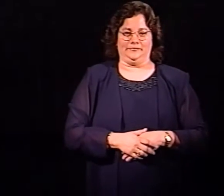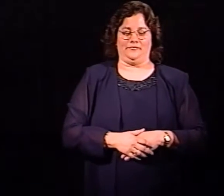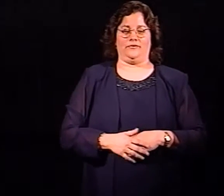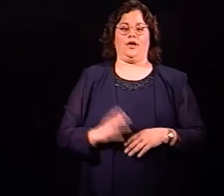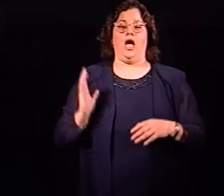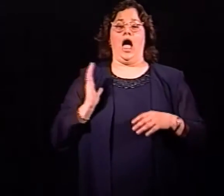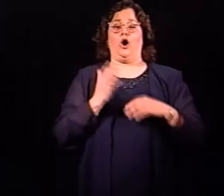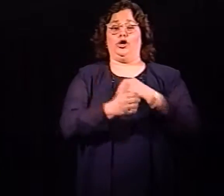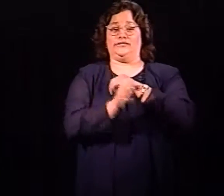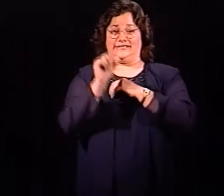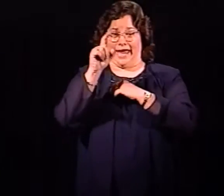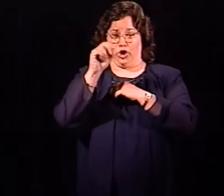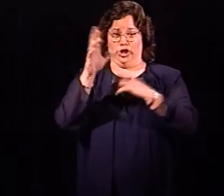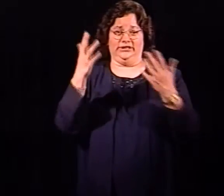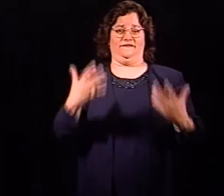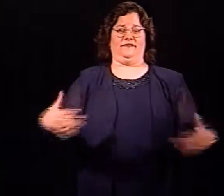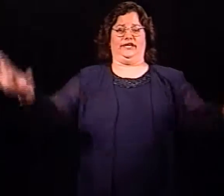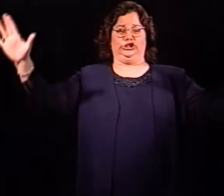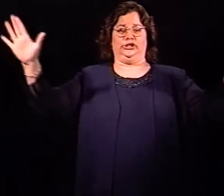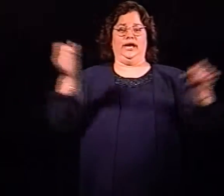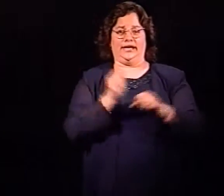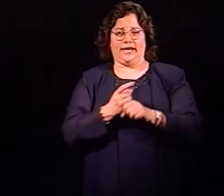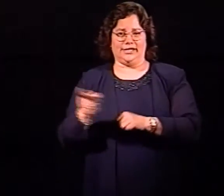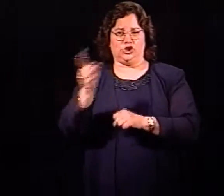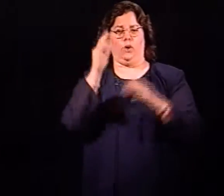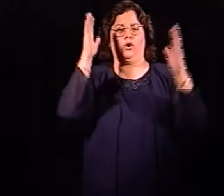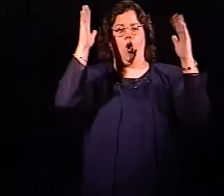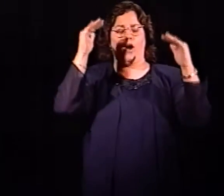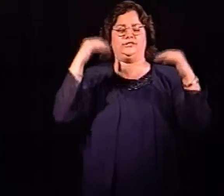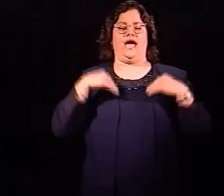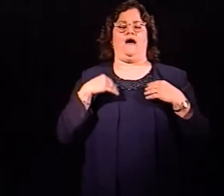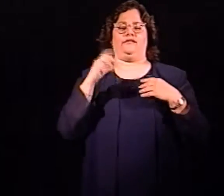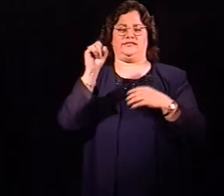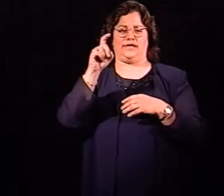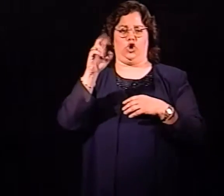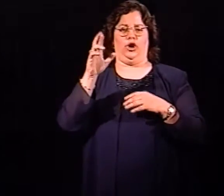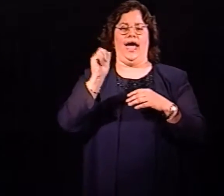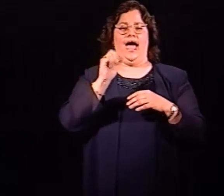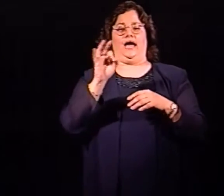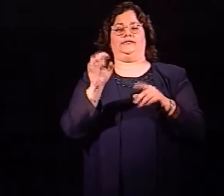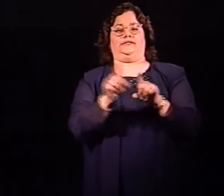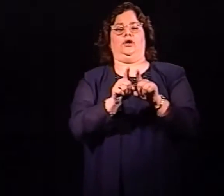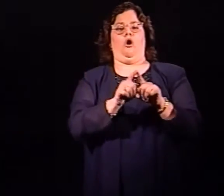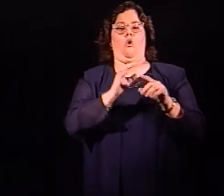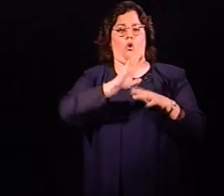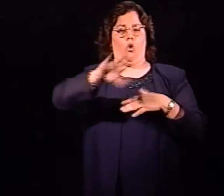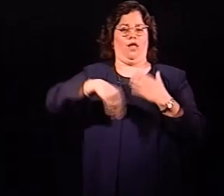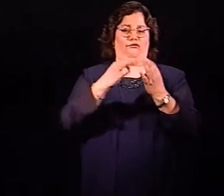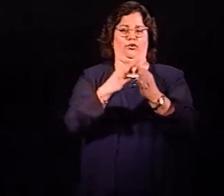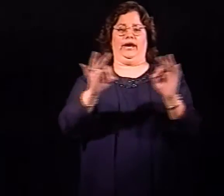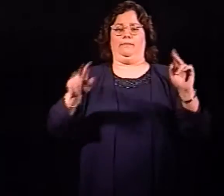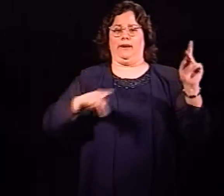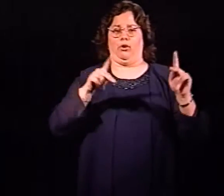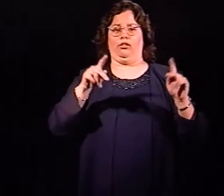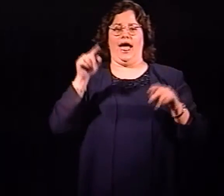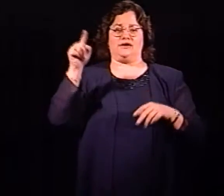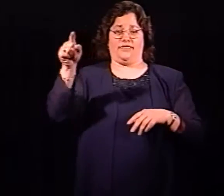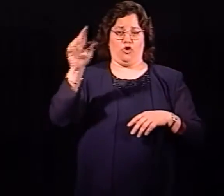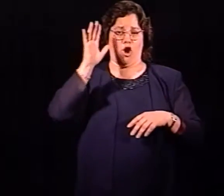Our Seder is complete. Next year we hope to have the Seder as all free people, as there are still people who